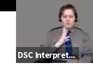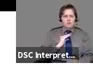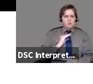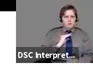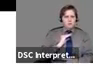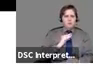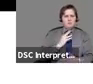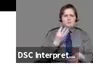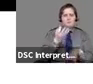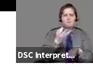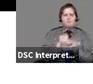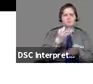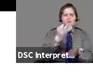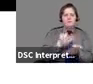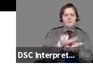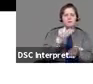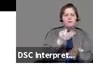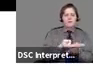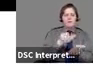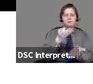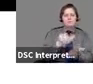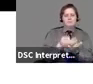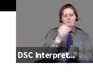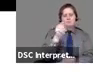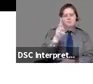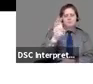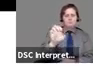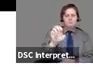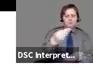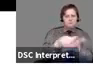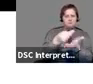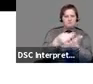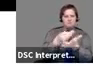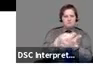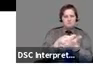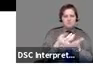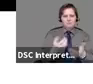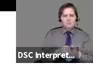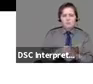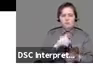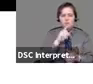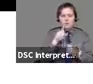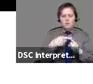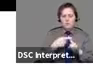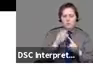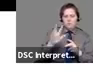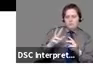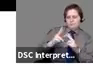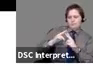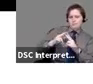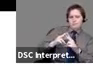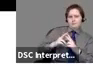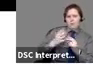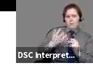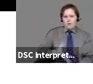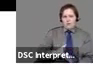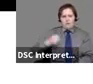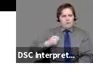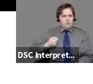of financial abuse. And that is really when the intimate partner withholds